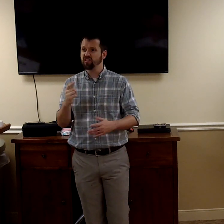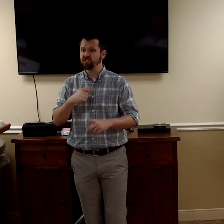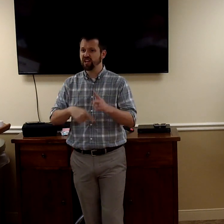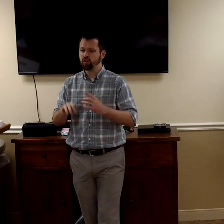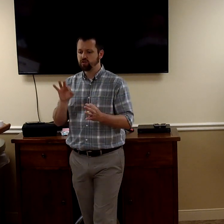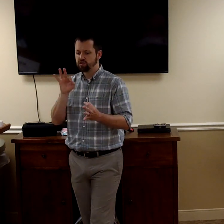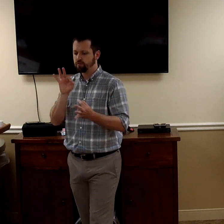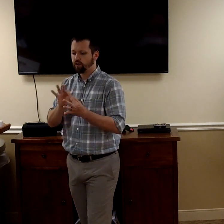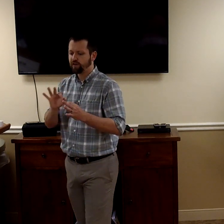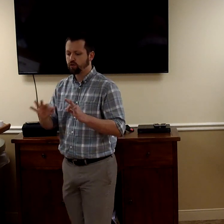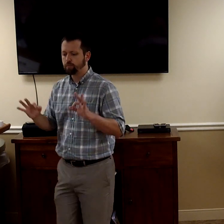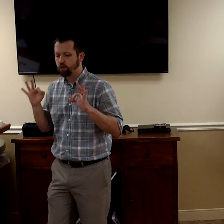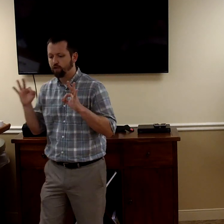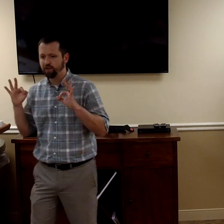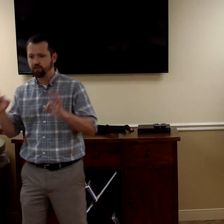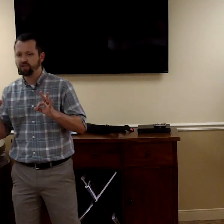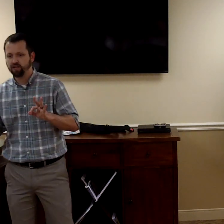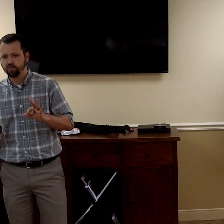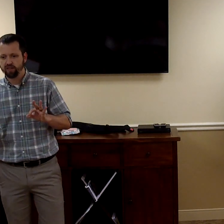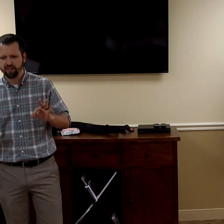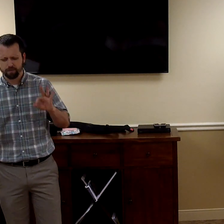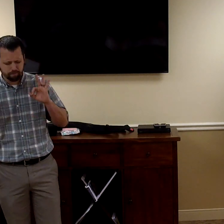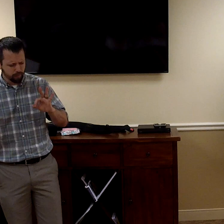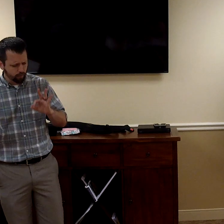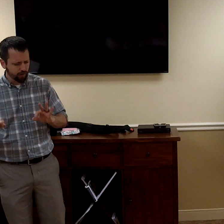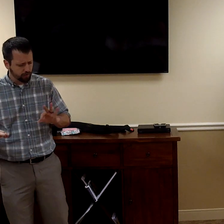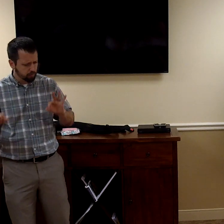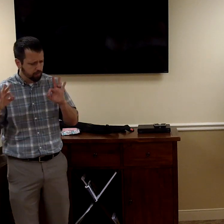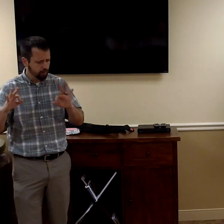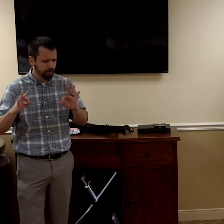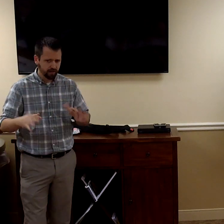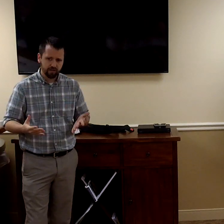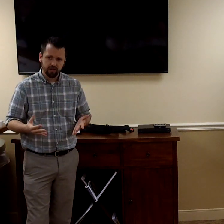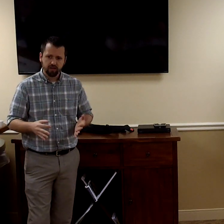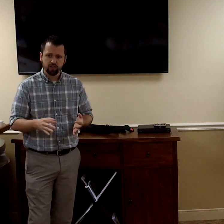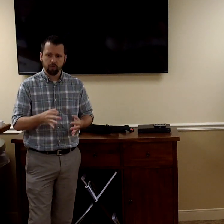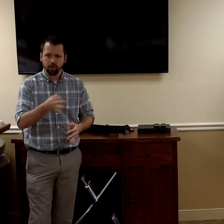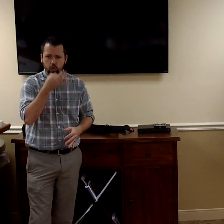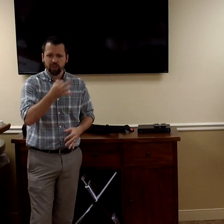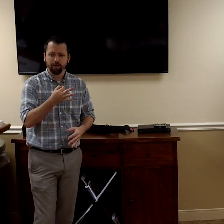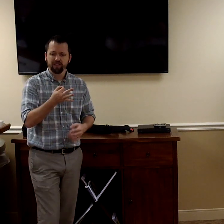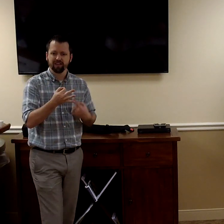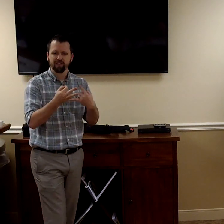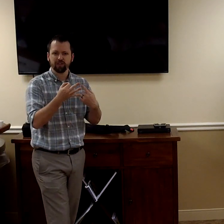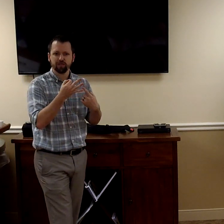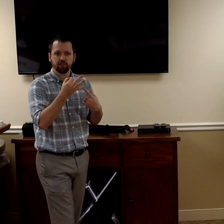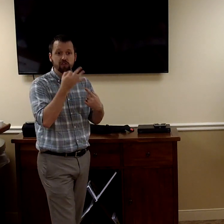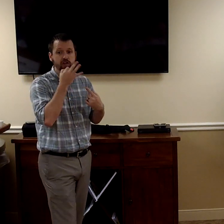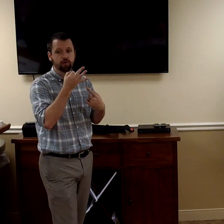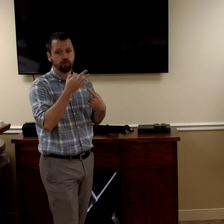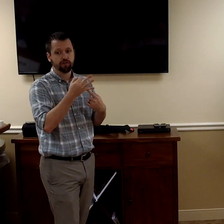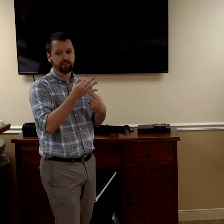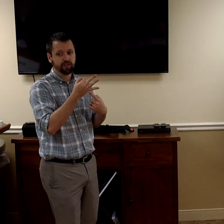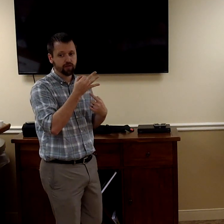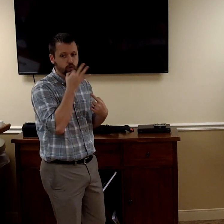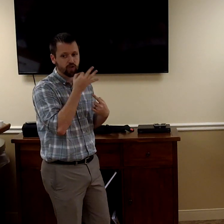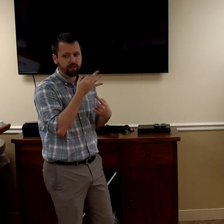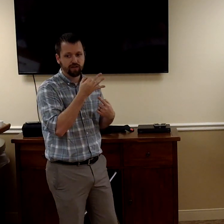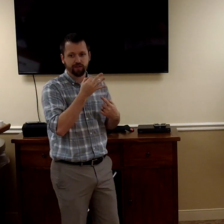sign though, which is perfect or perfect. You'll see this one. yeah. Perfect. So, but that means like something's done perfectly. It's done very